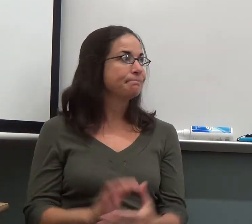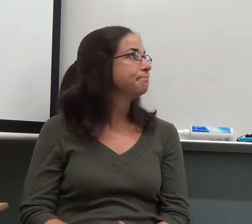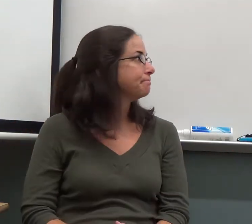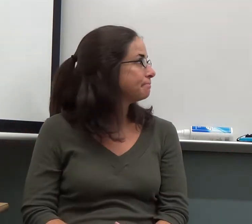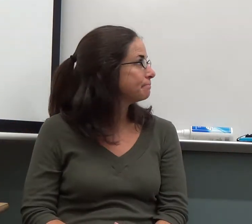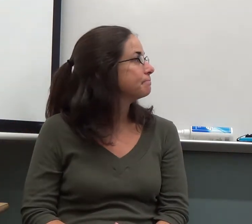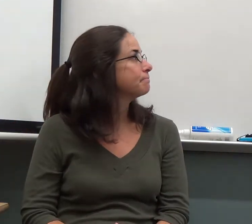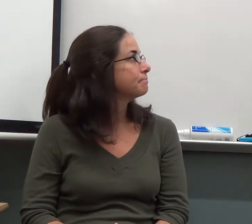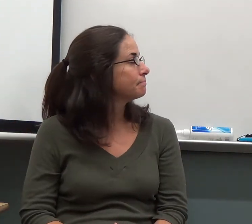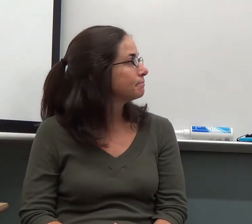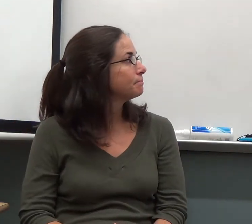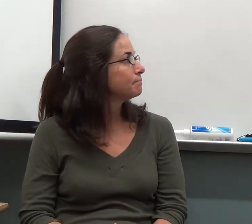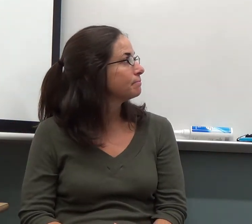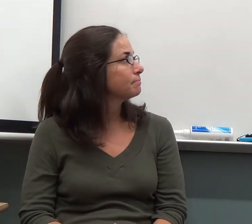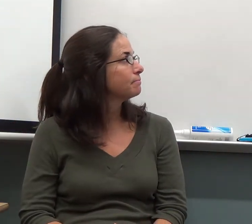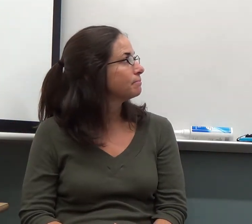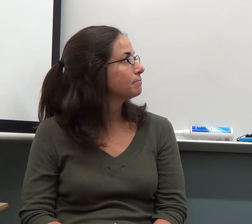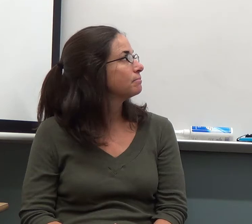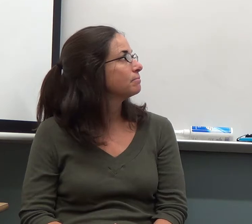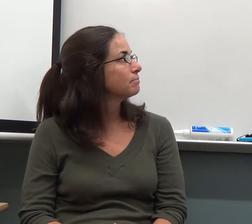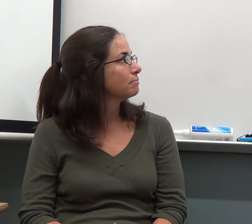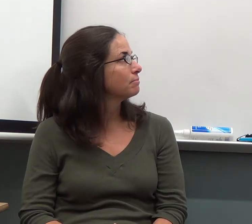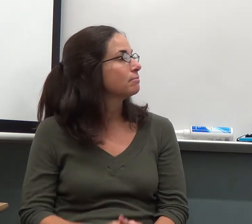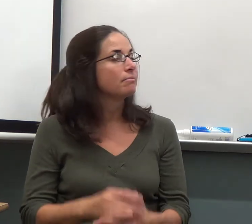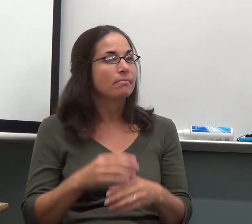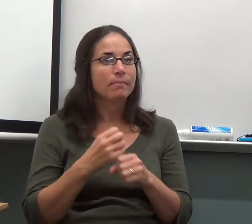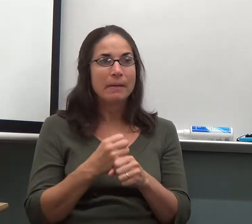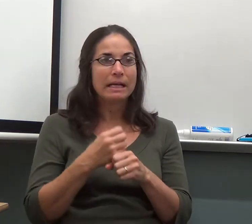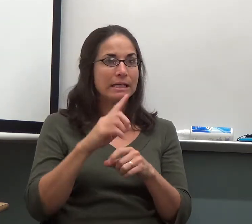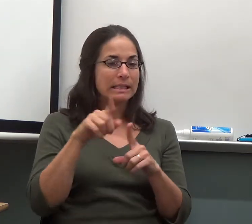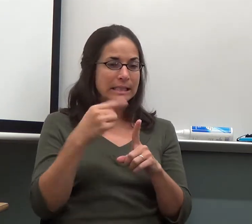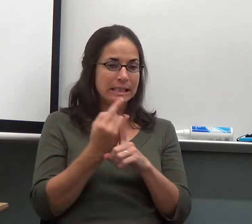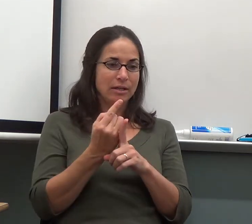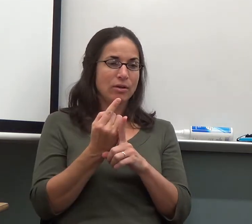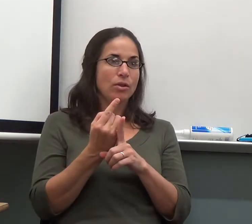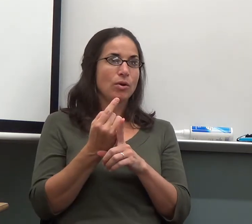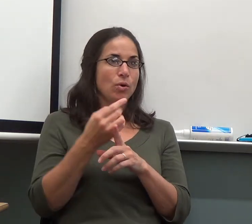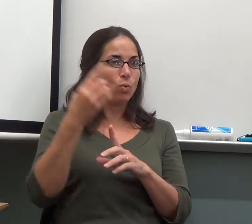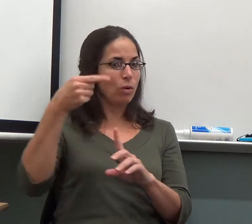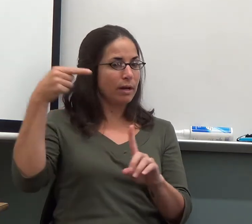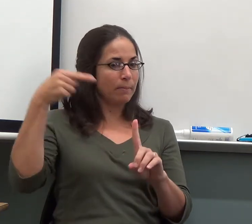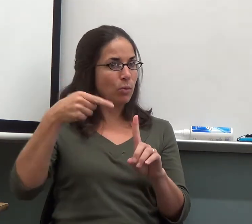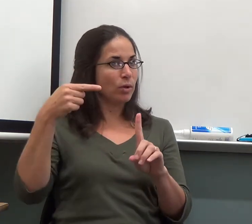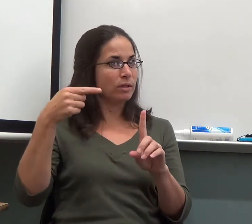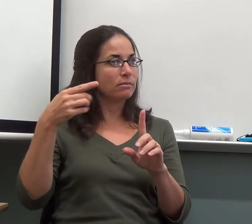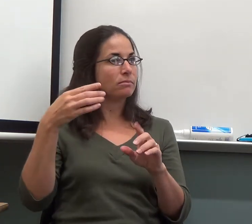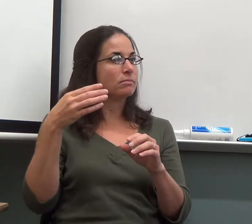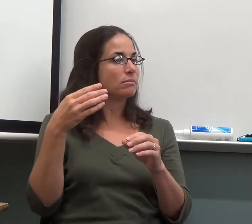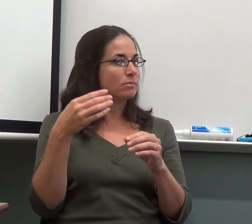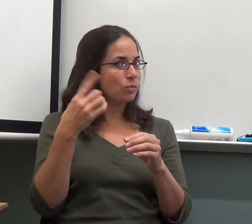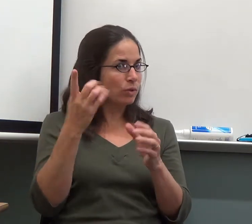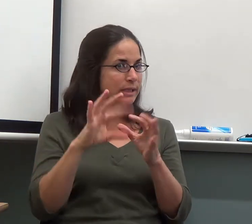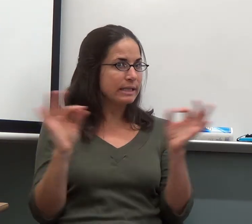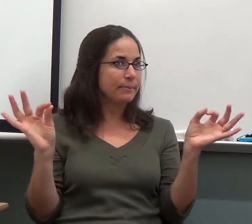Okay? Make a singular, one point, singular point or statement.